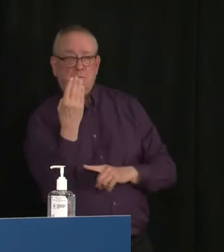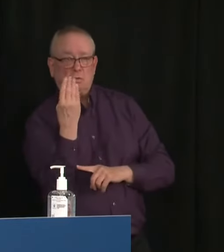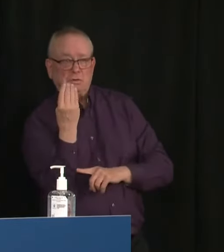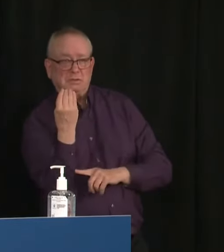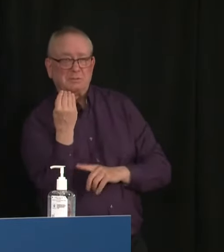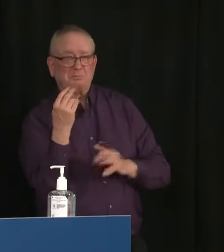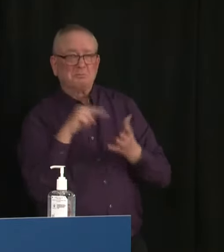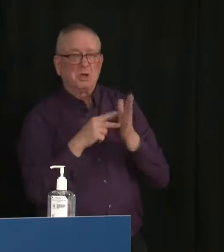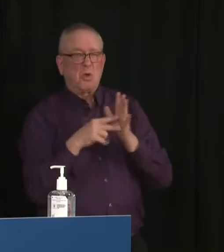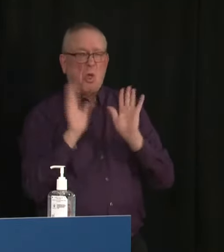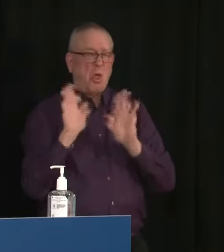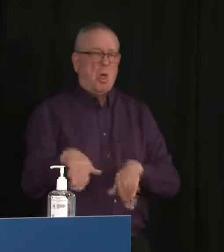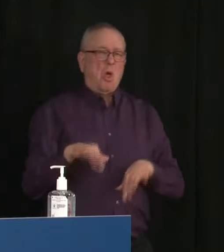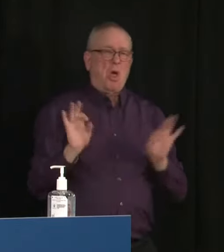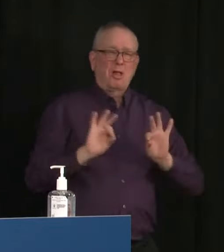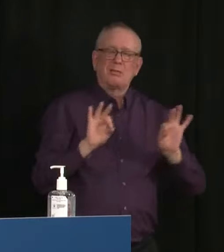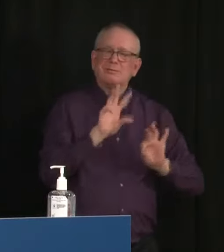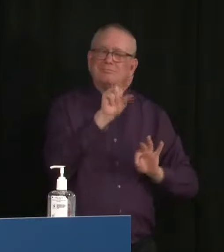There are now